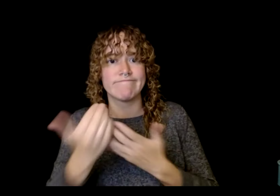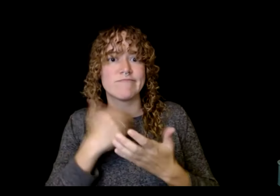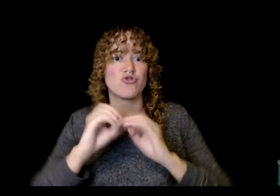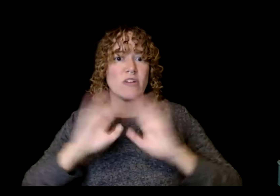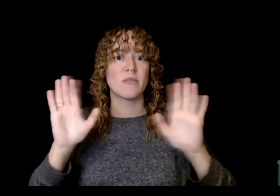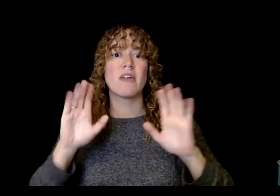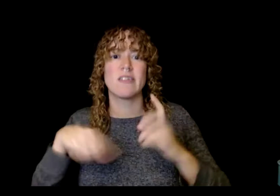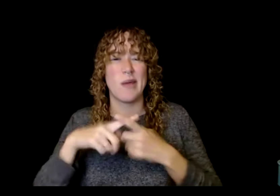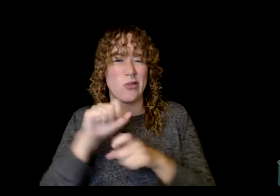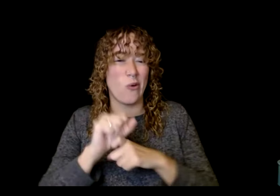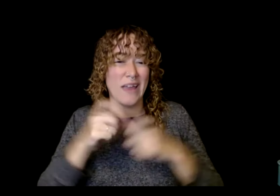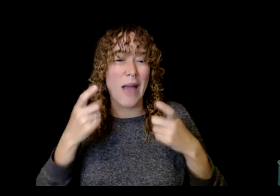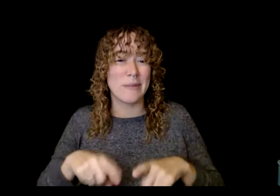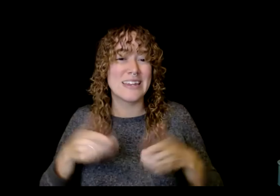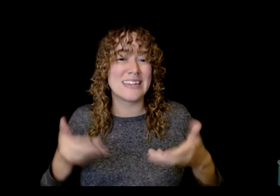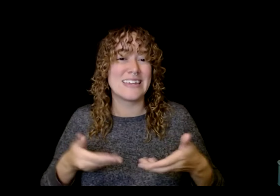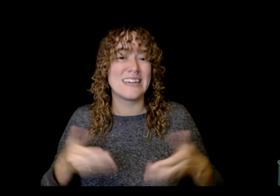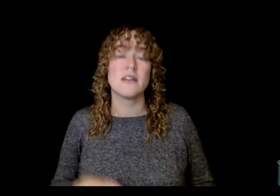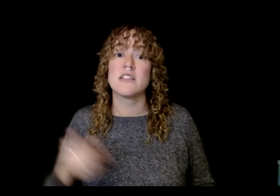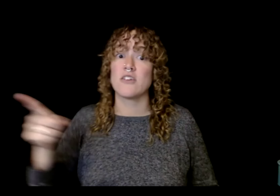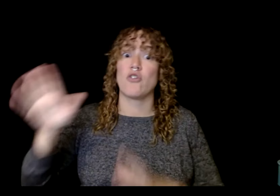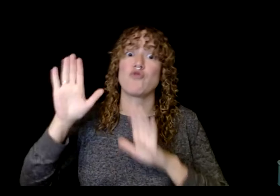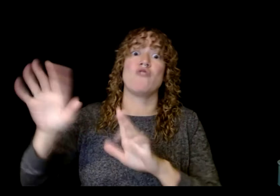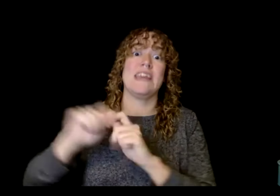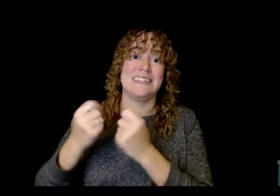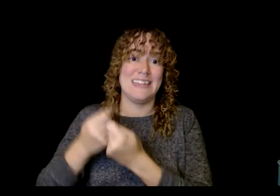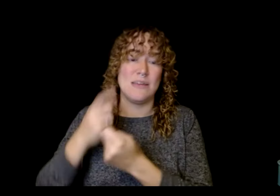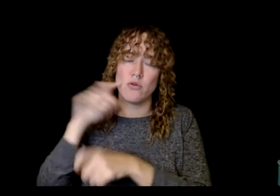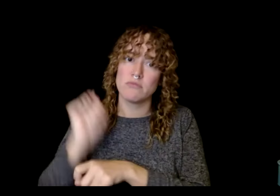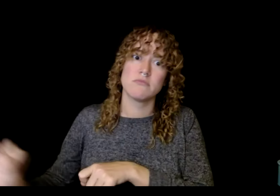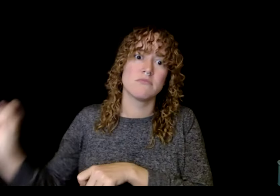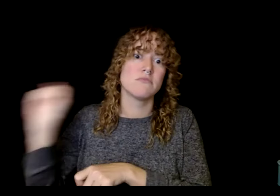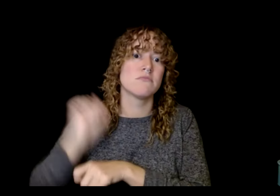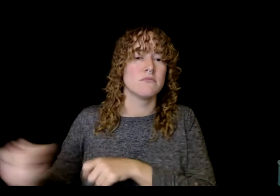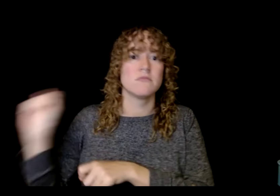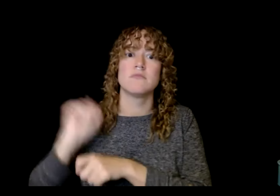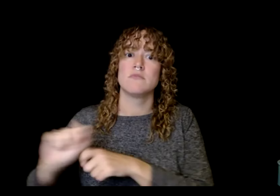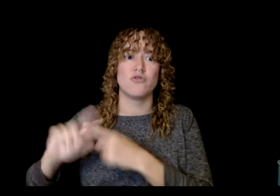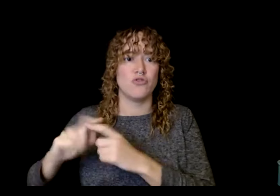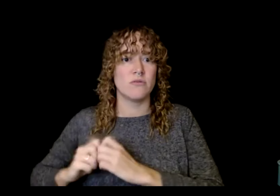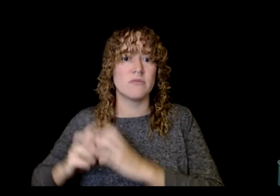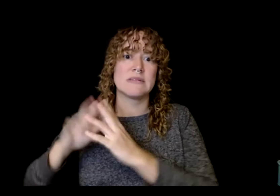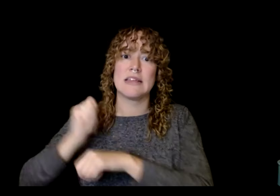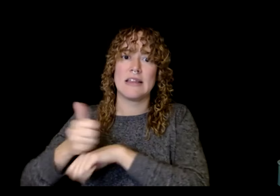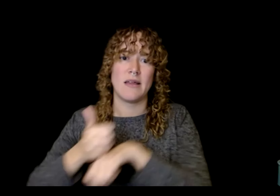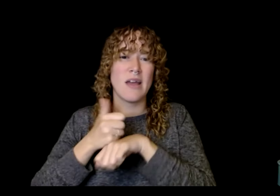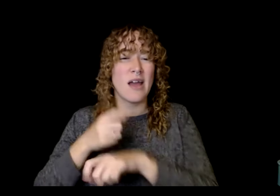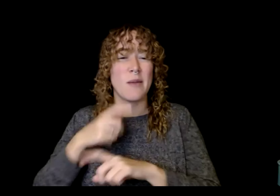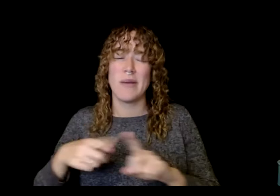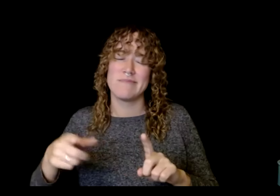incredible team assembled who is working overtime on all of these things, but we haven't been able to talk about that a lot